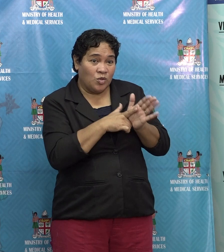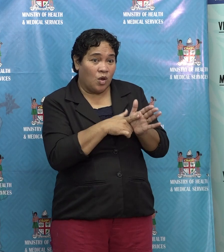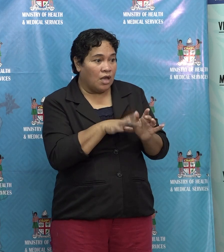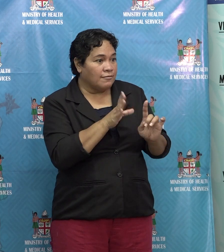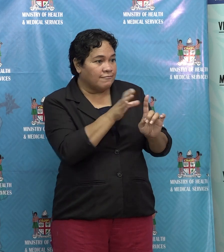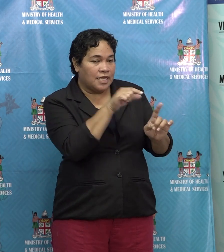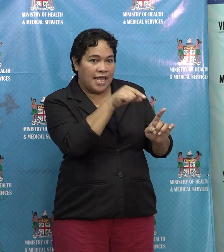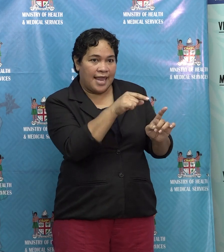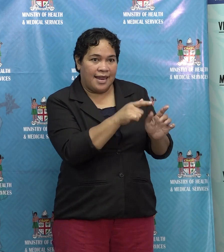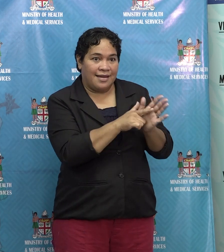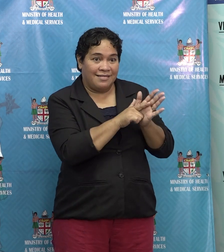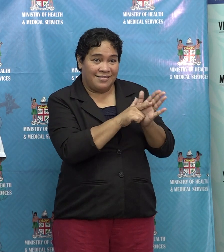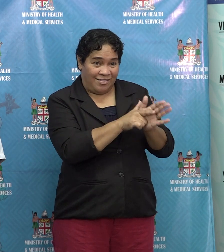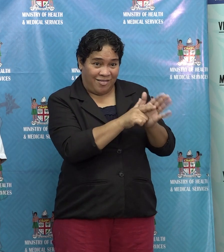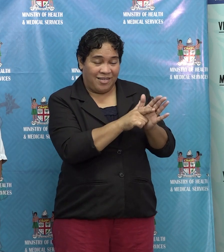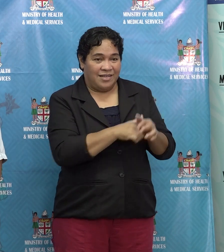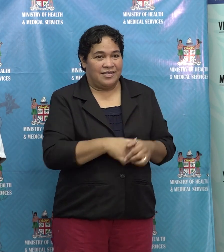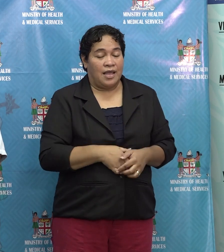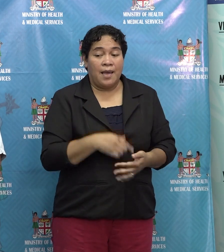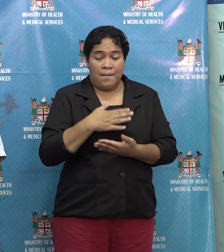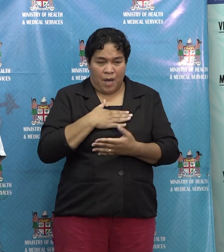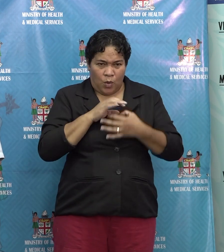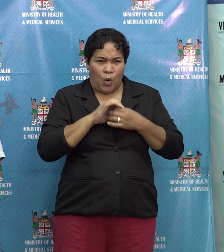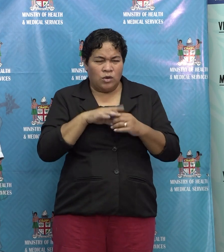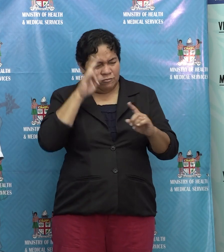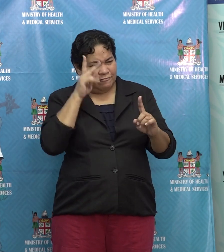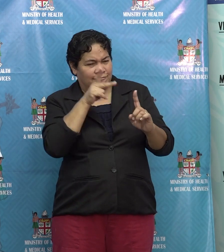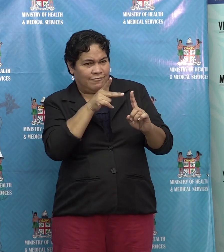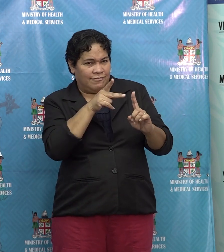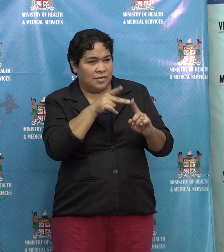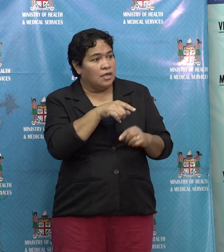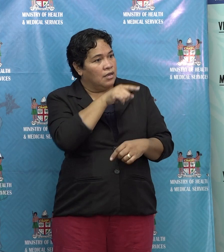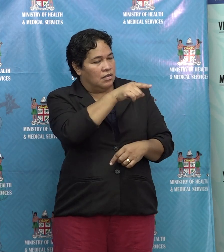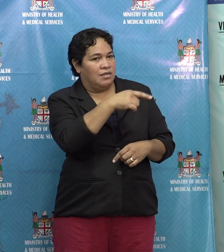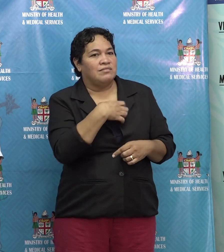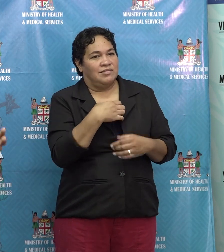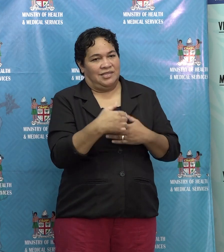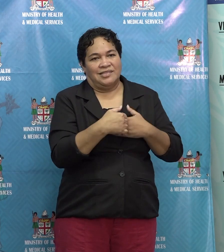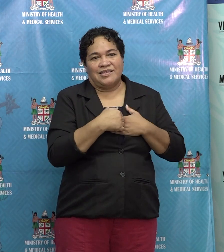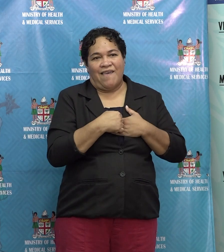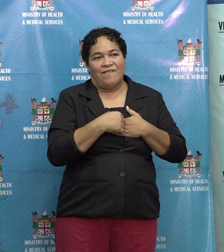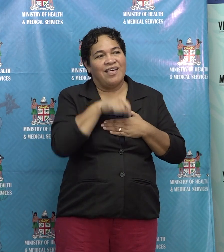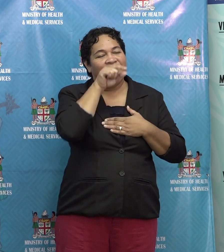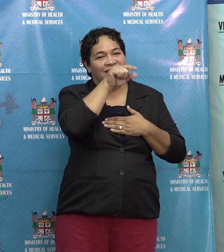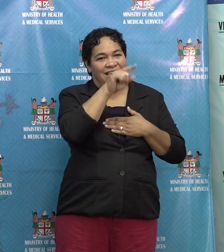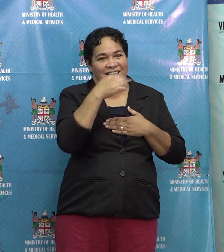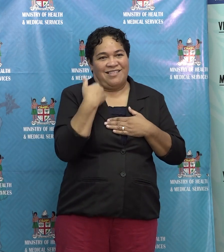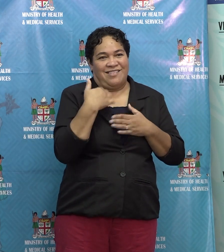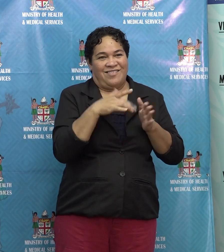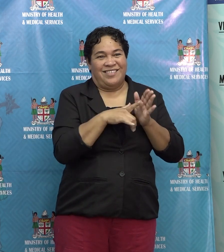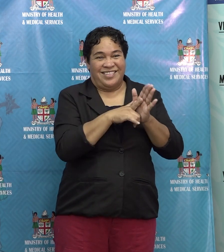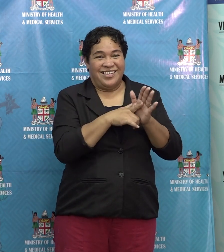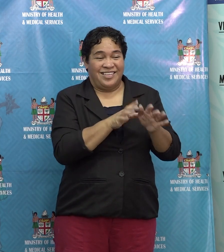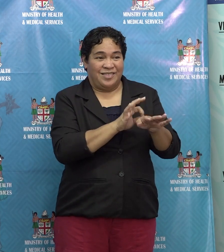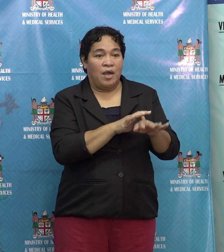COVID-19, in my own opinion, if you look at it from that angle, they're probably much safer than everybody else around Lautoka. Because